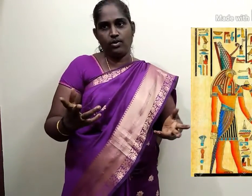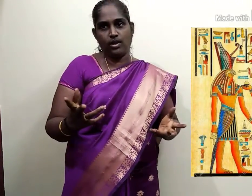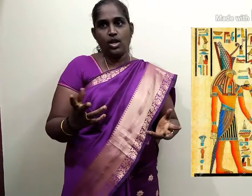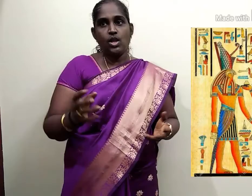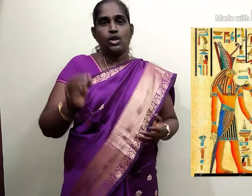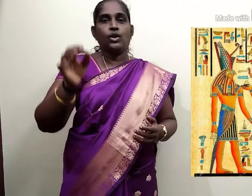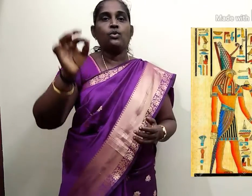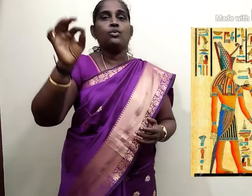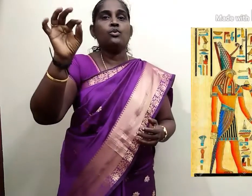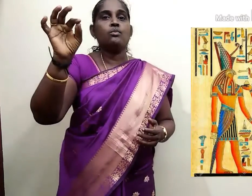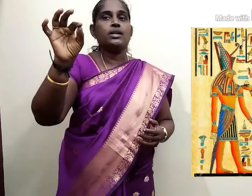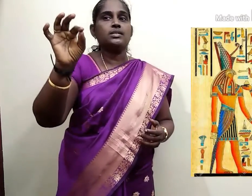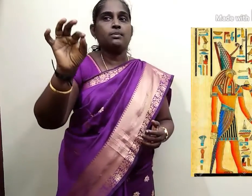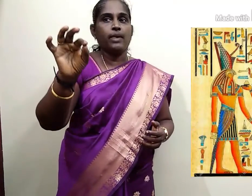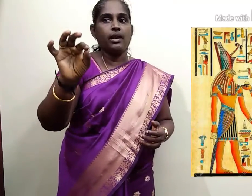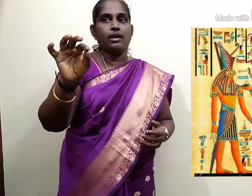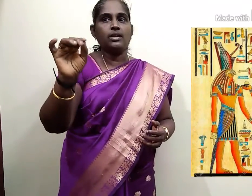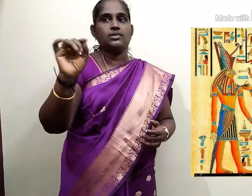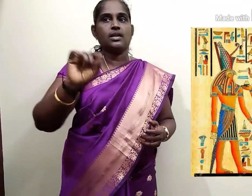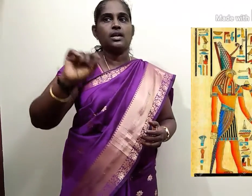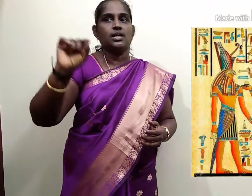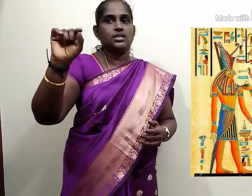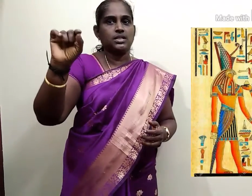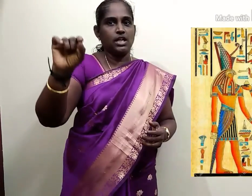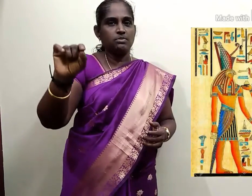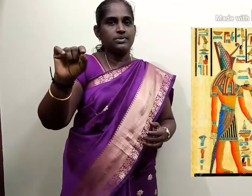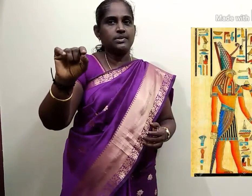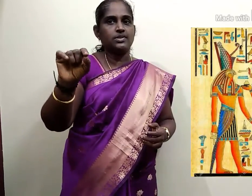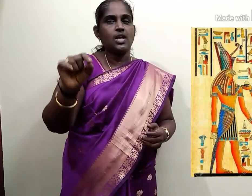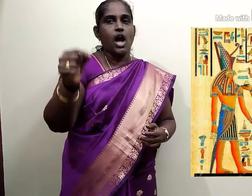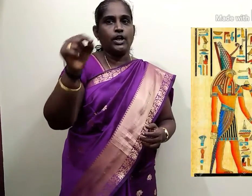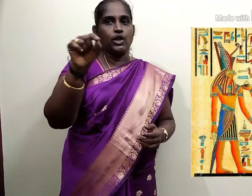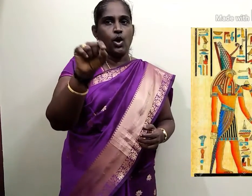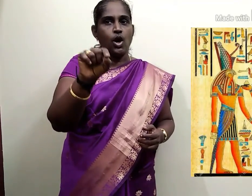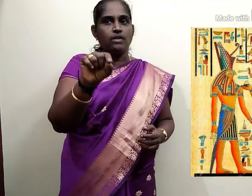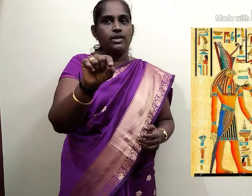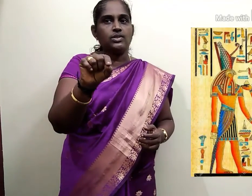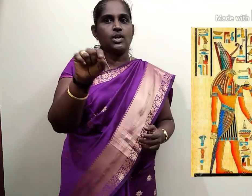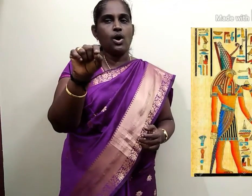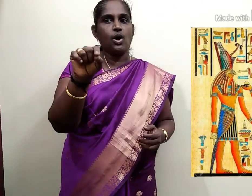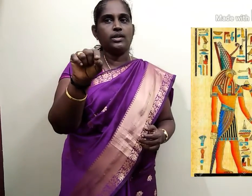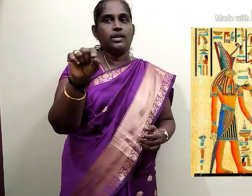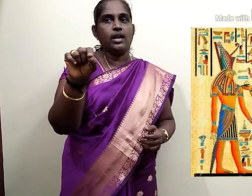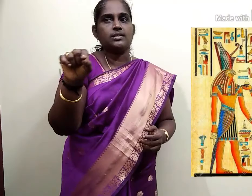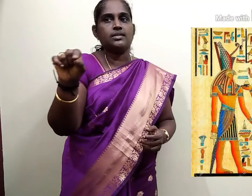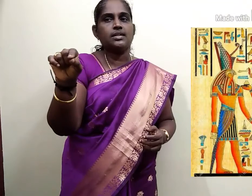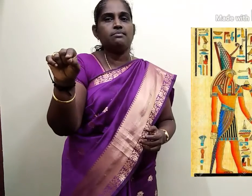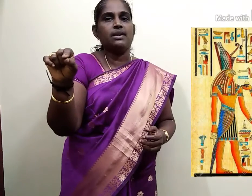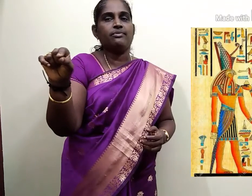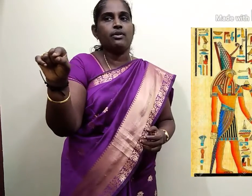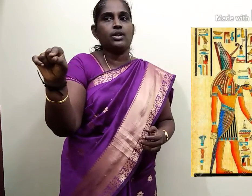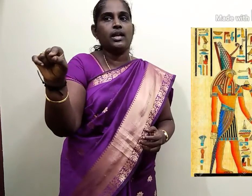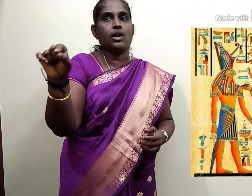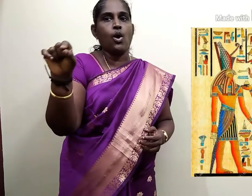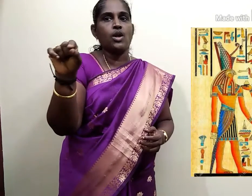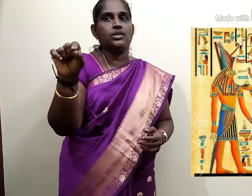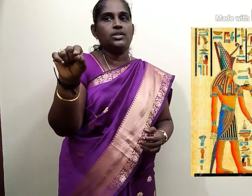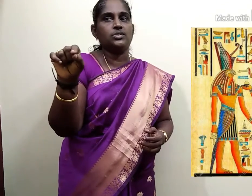followed. Numerous paintings, sculptures and carvings are the example for their